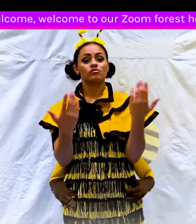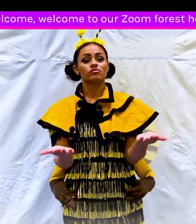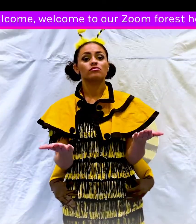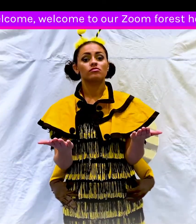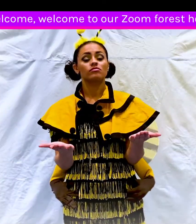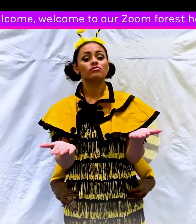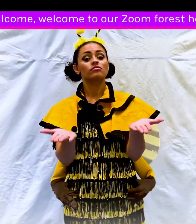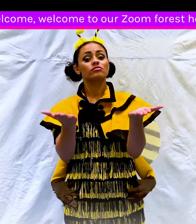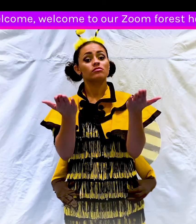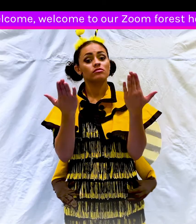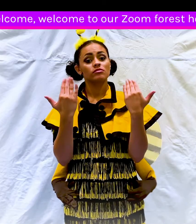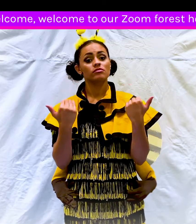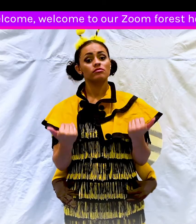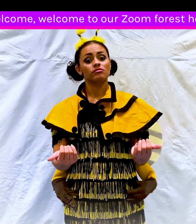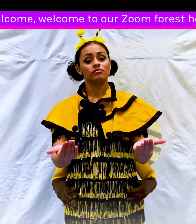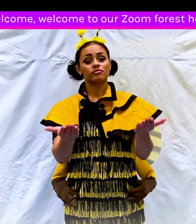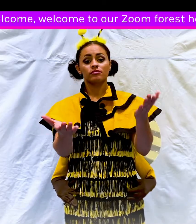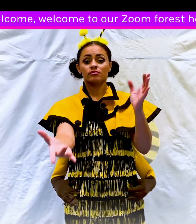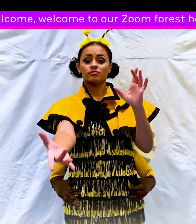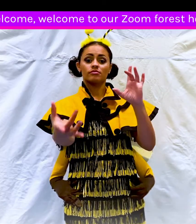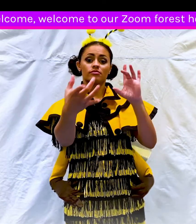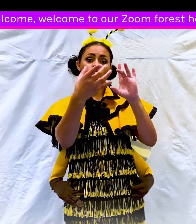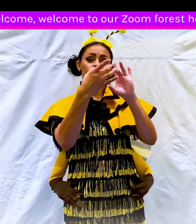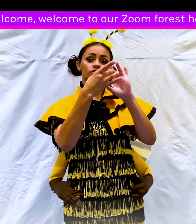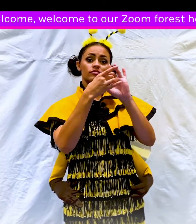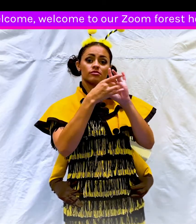Welcome, welcome to our Zoom forest home.